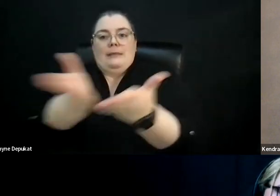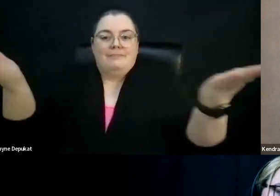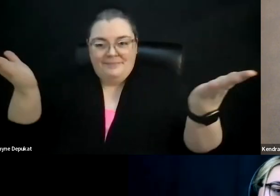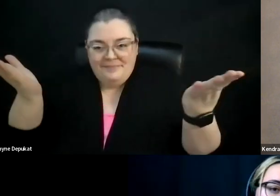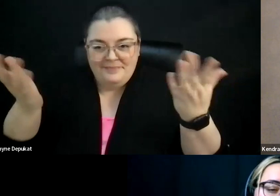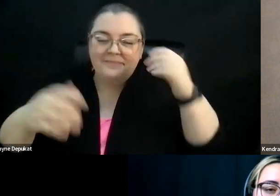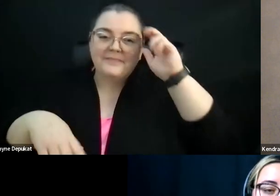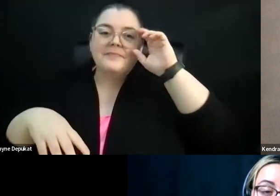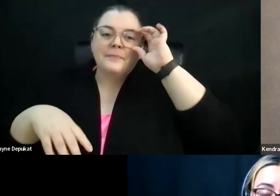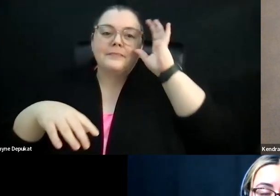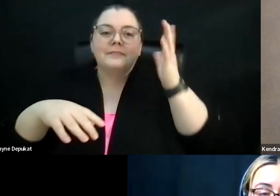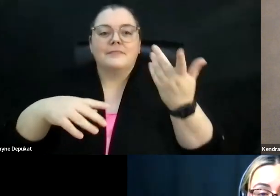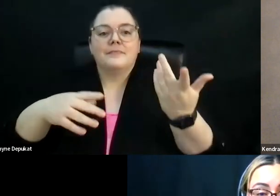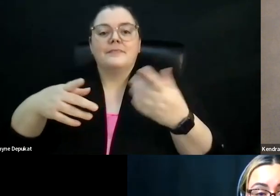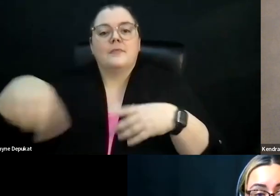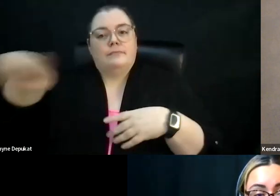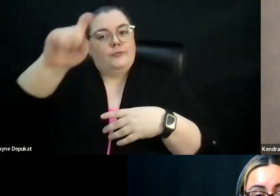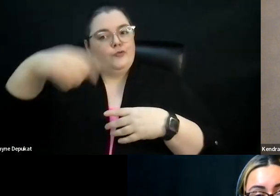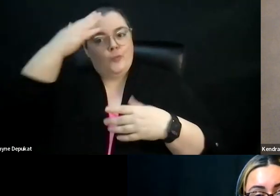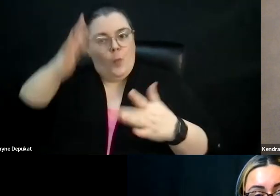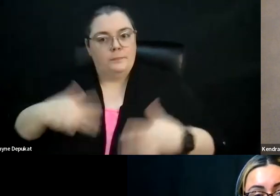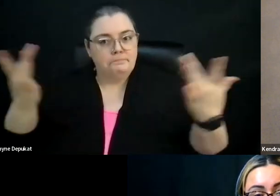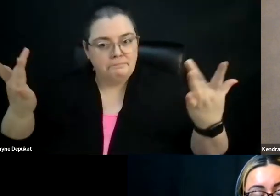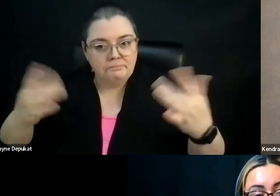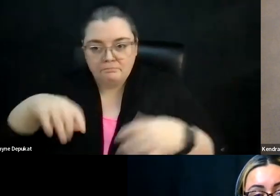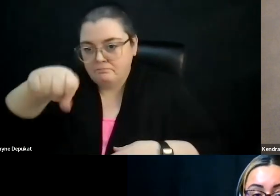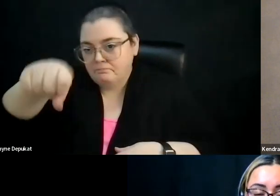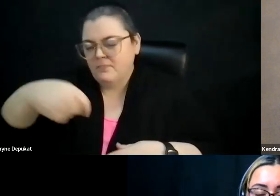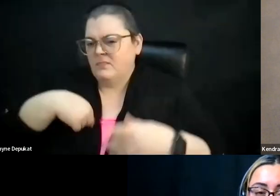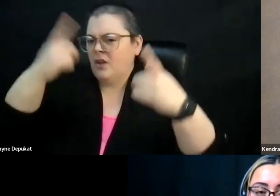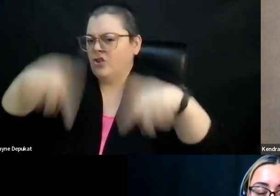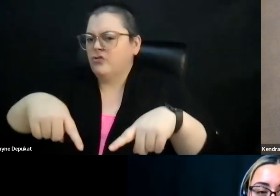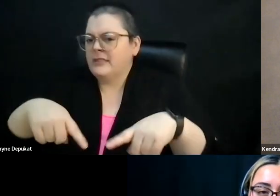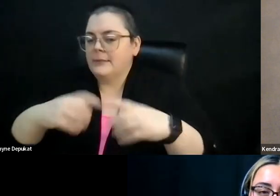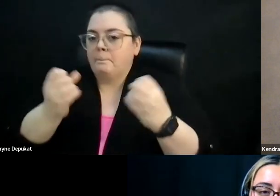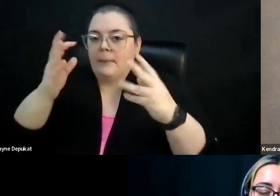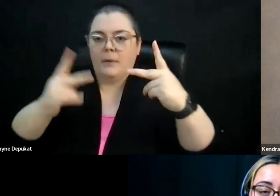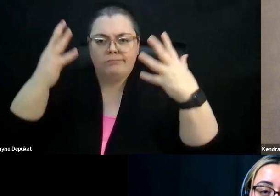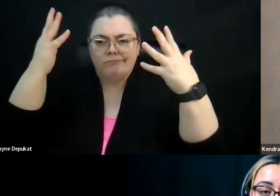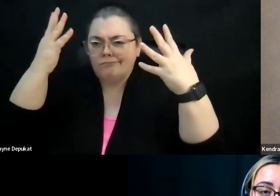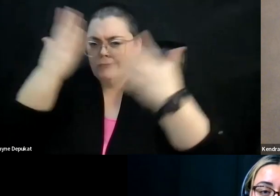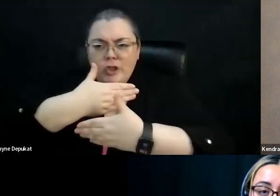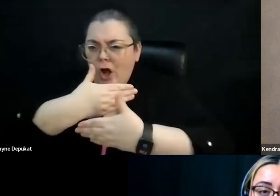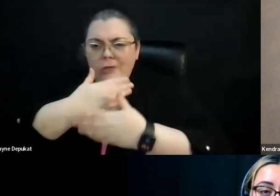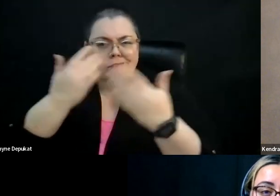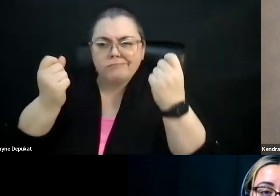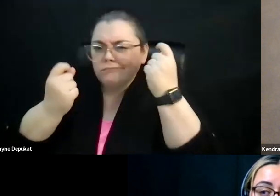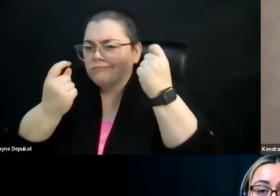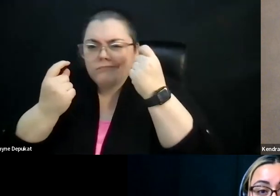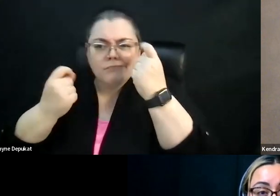interpreters for? The community, right? So everyone should know what's going on there. And I agree, many folks are unaware, in the